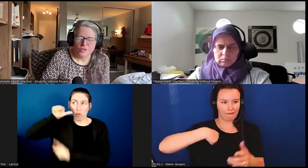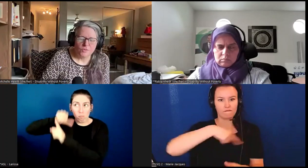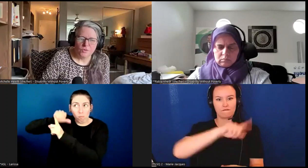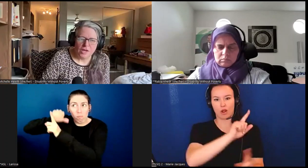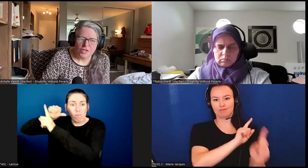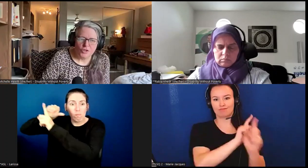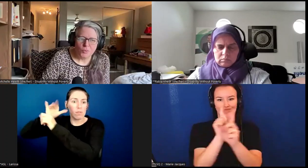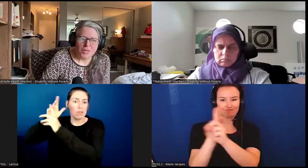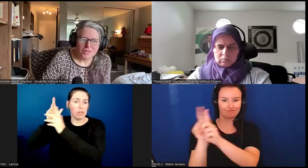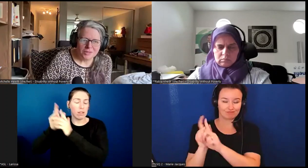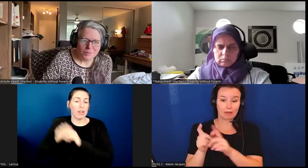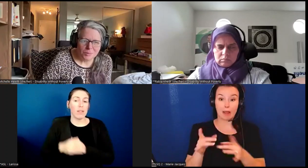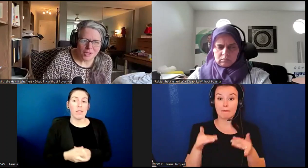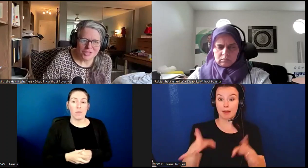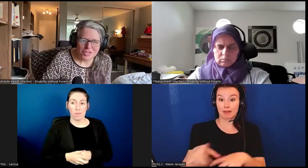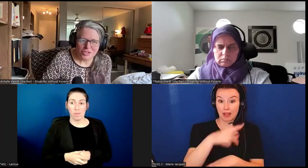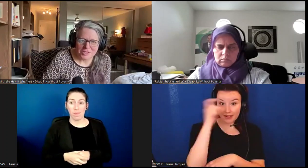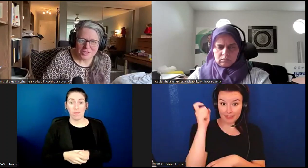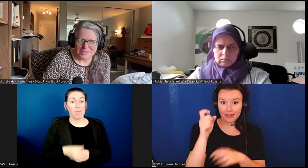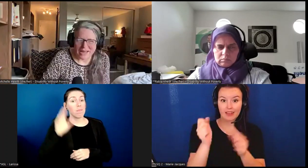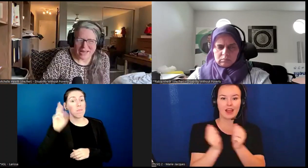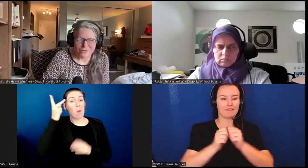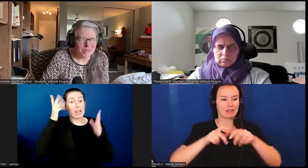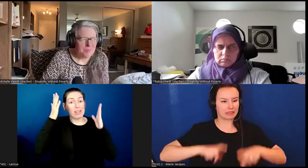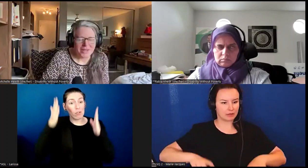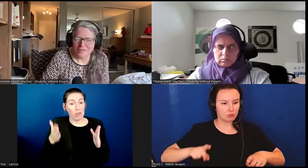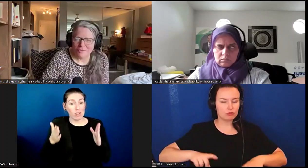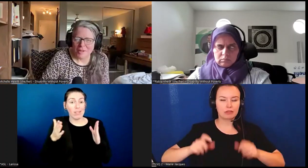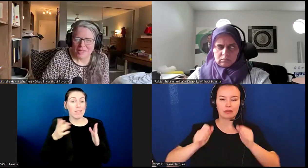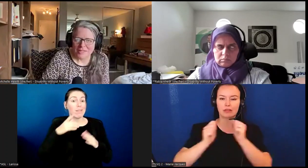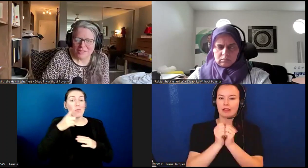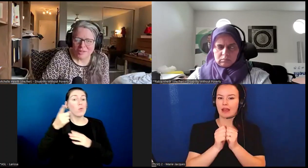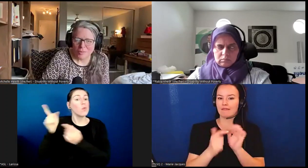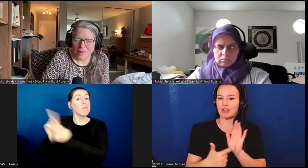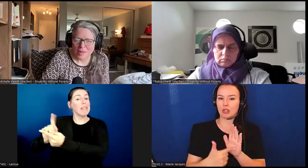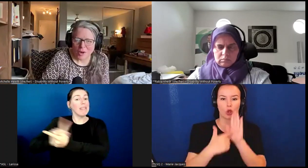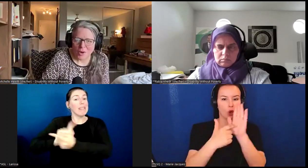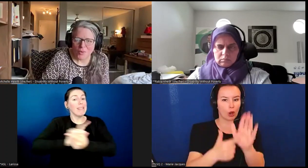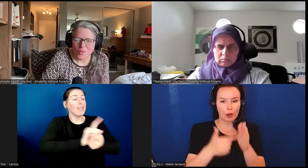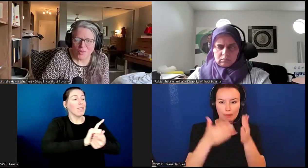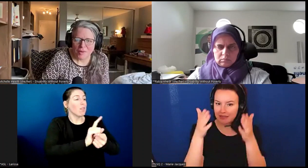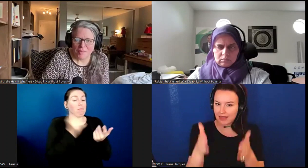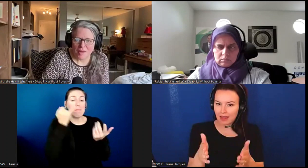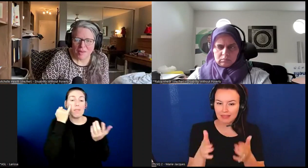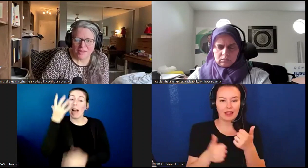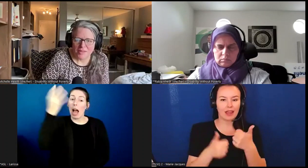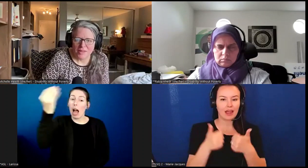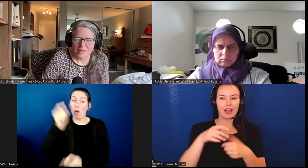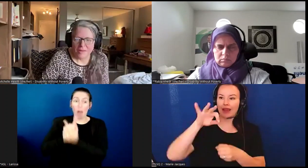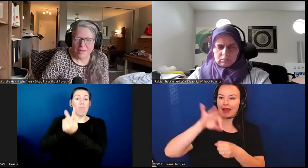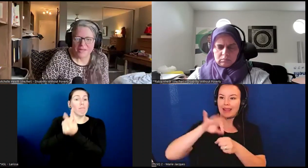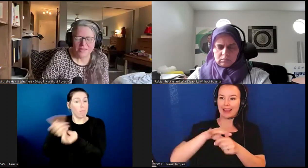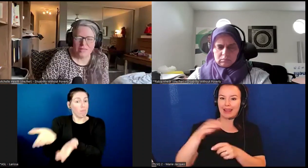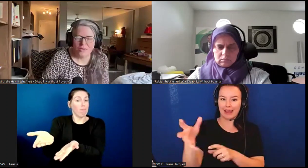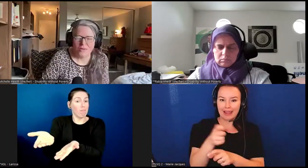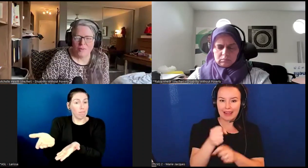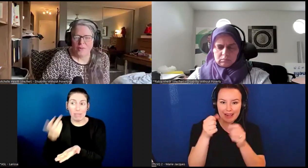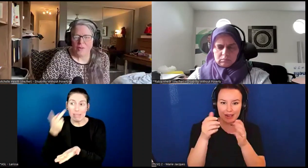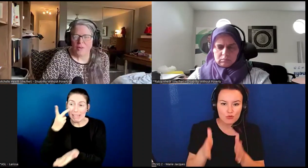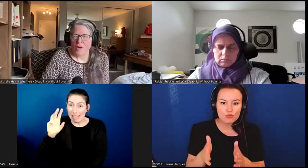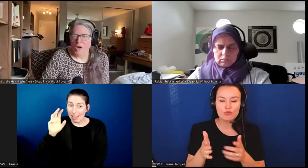That as you meet politicians out in the many different places that you may go, and that they may see